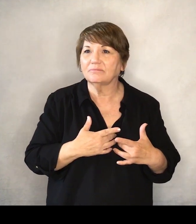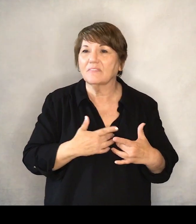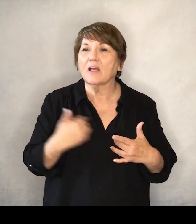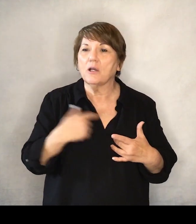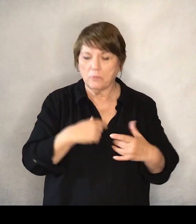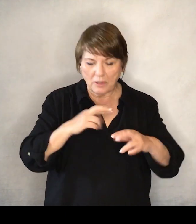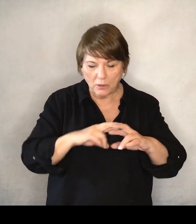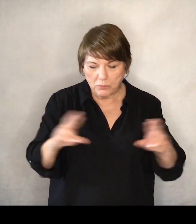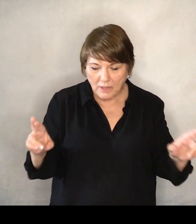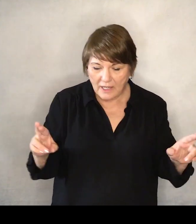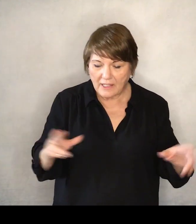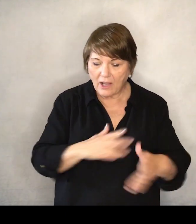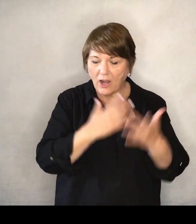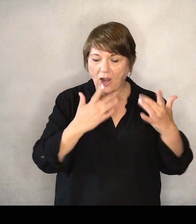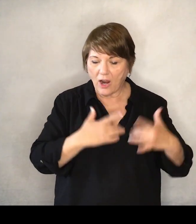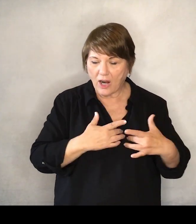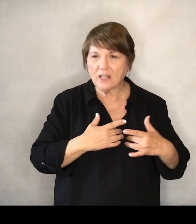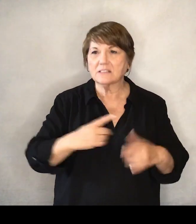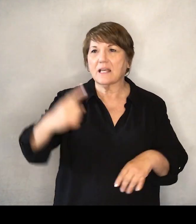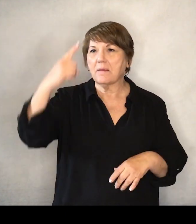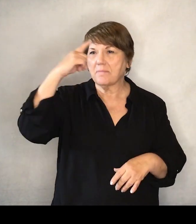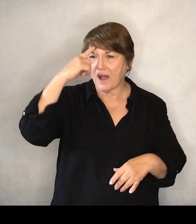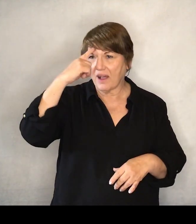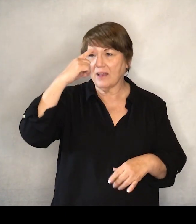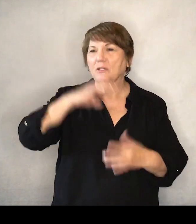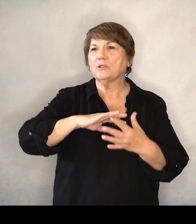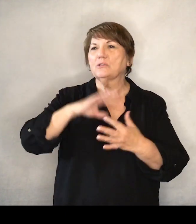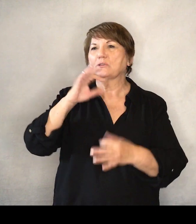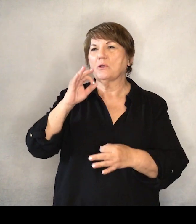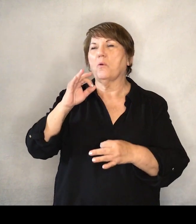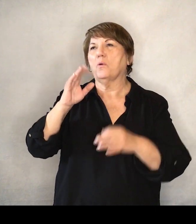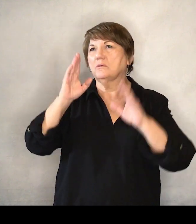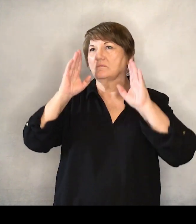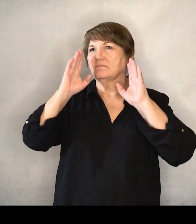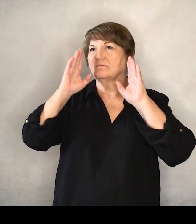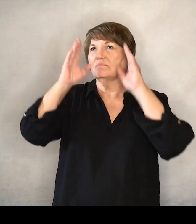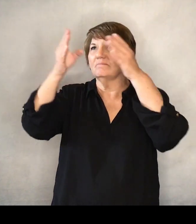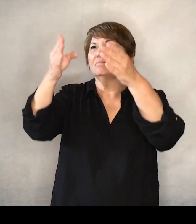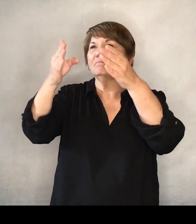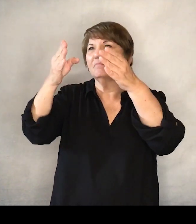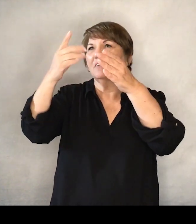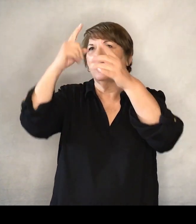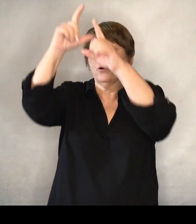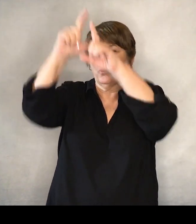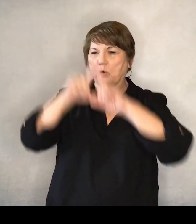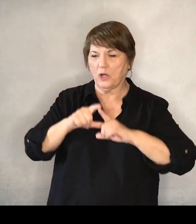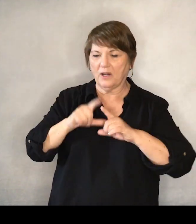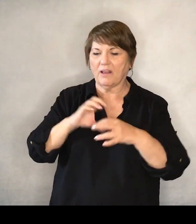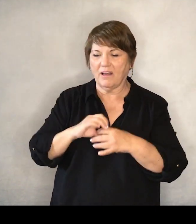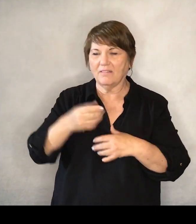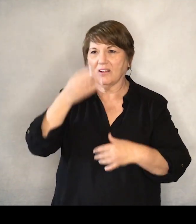we're going to prepare our hearts and our minds and our souls for the Word of God.